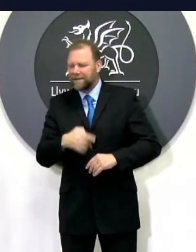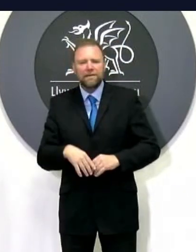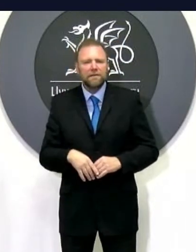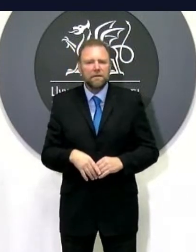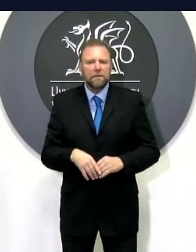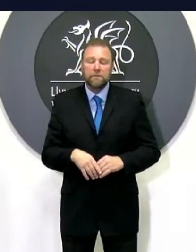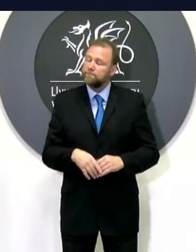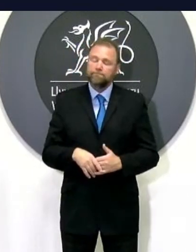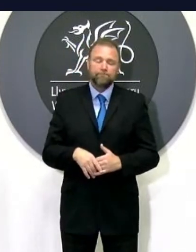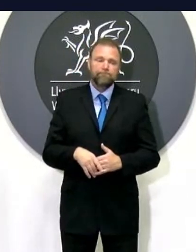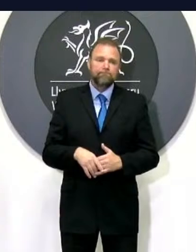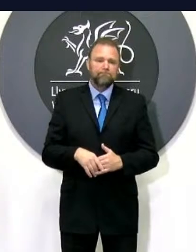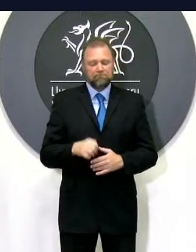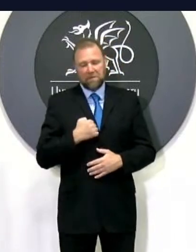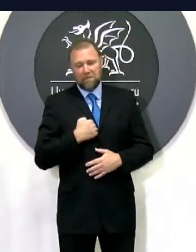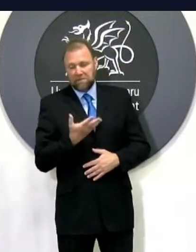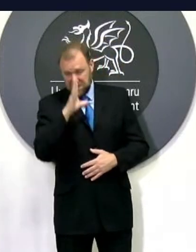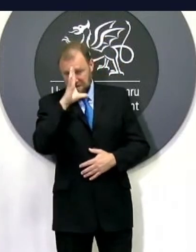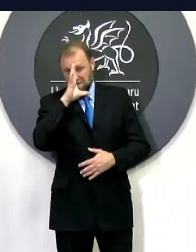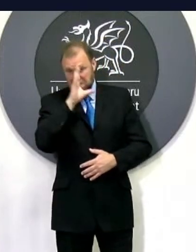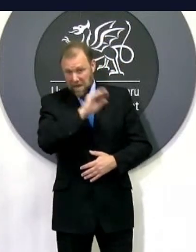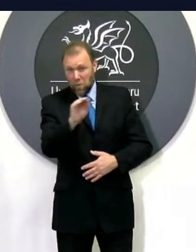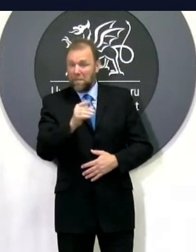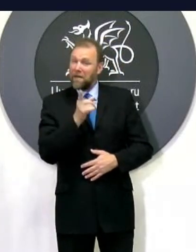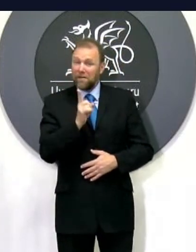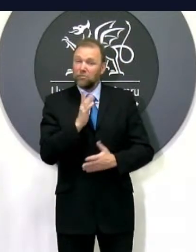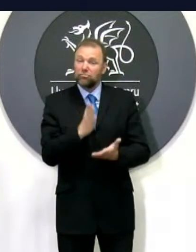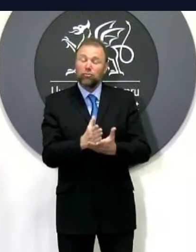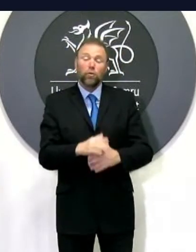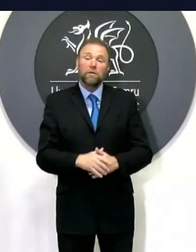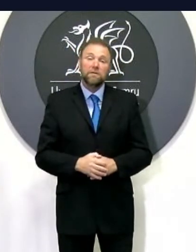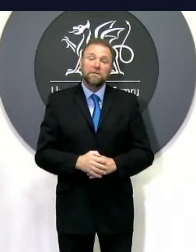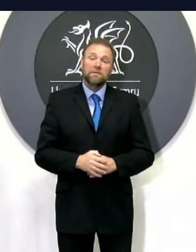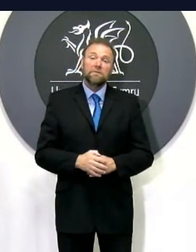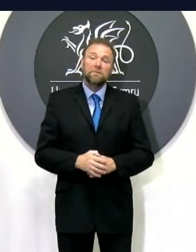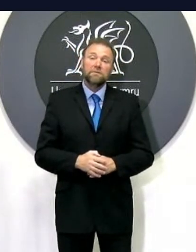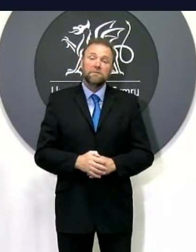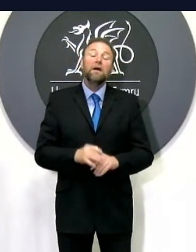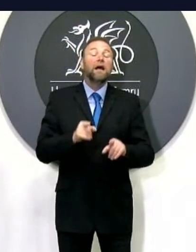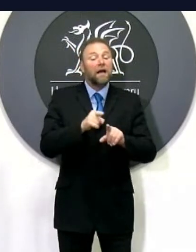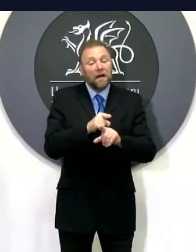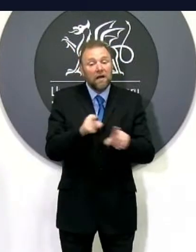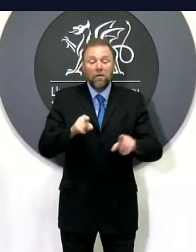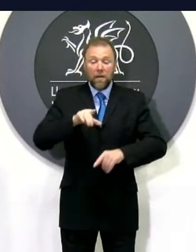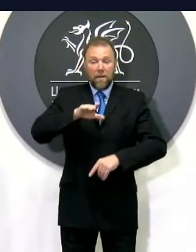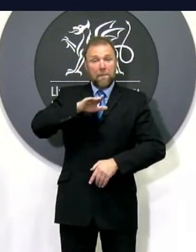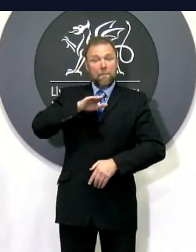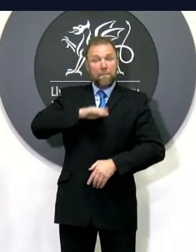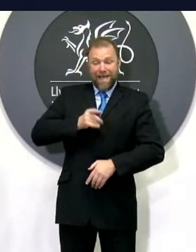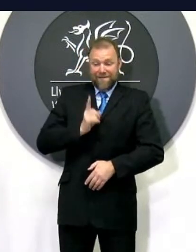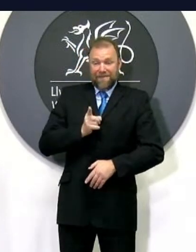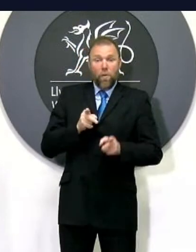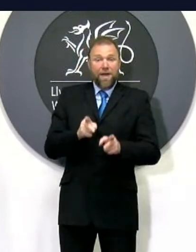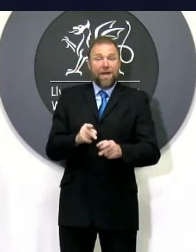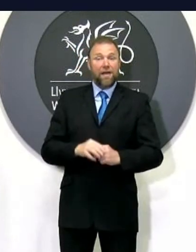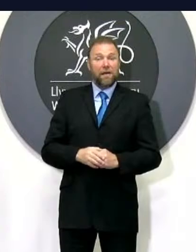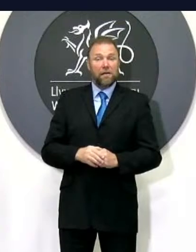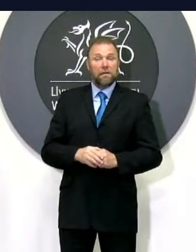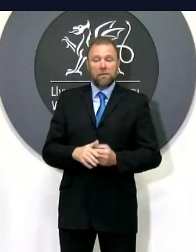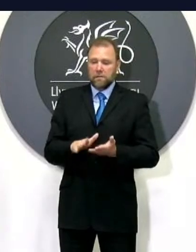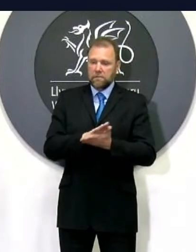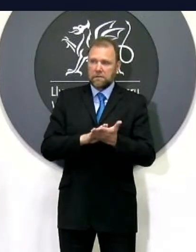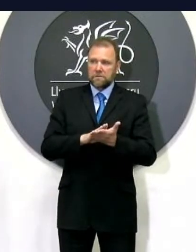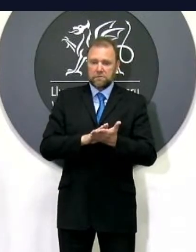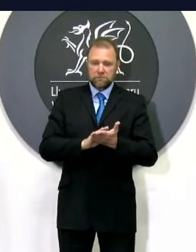to them has to be that that simply isn't the case. When people behave in ways that we have seen, they put